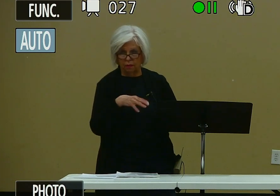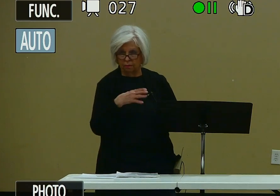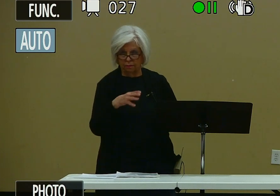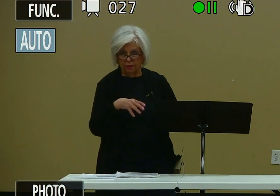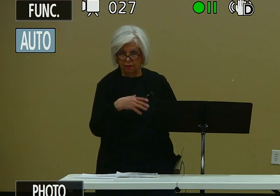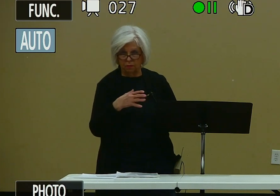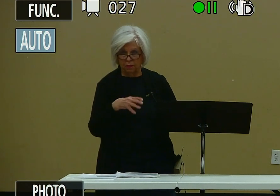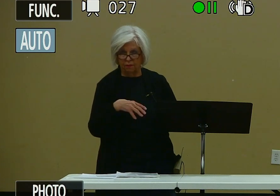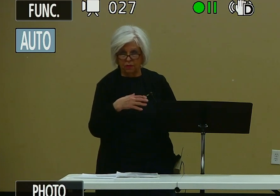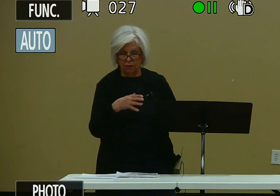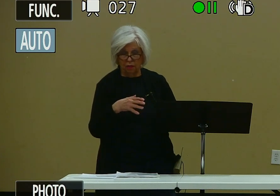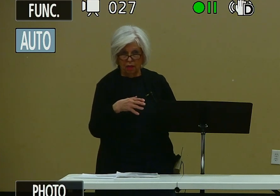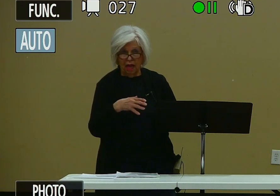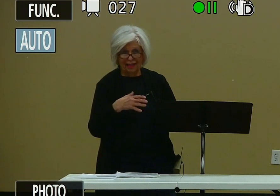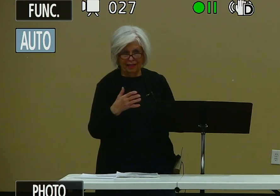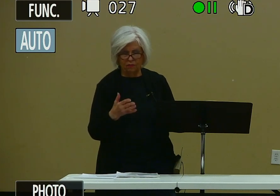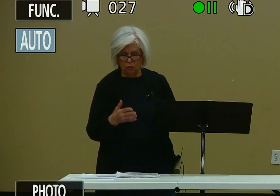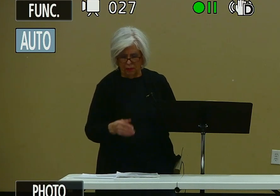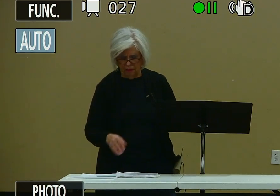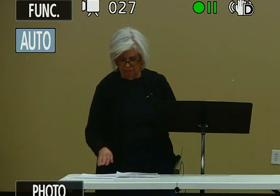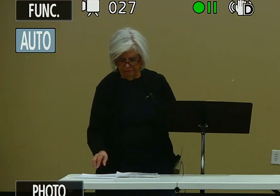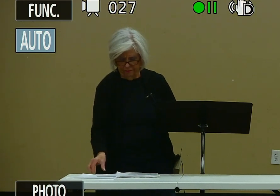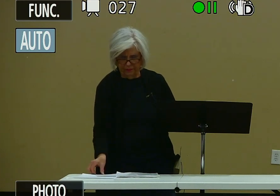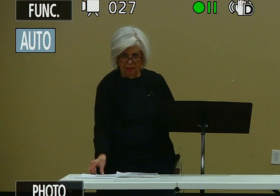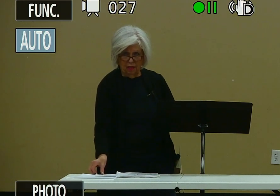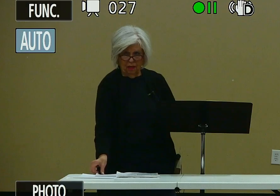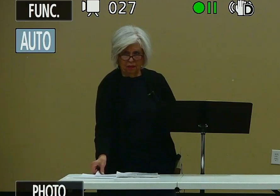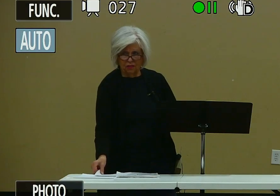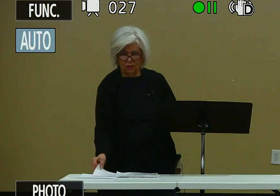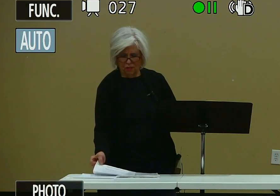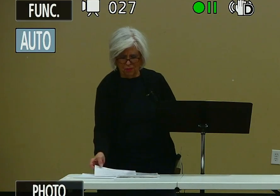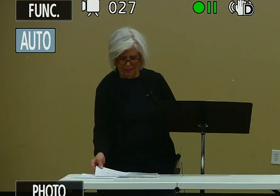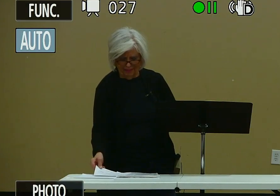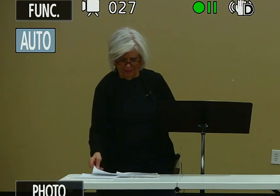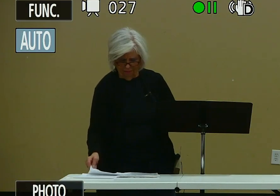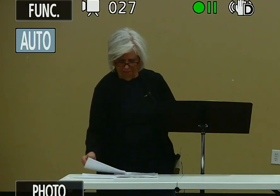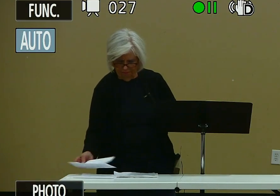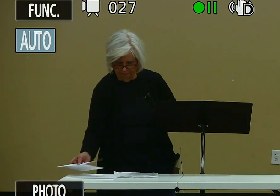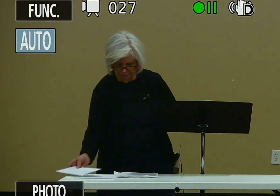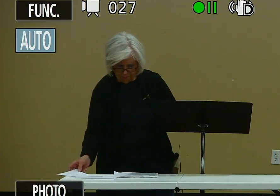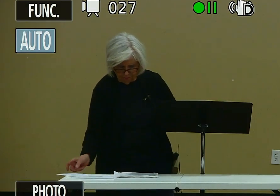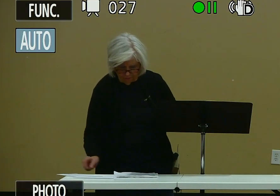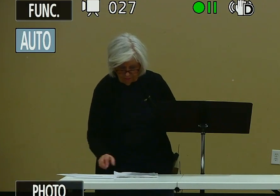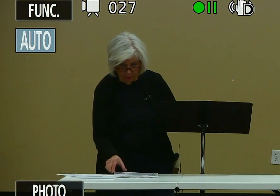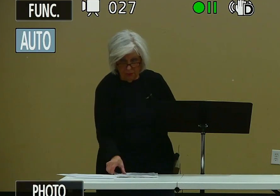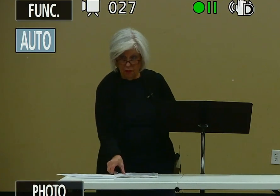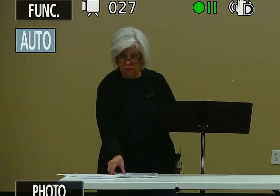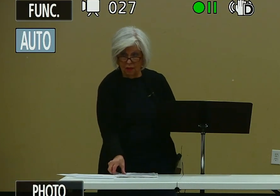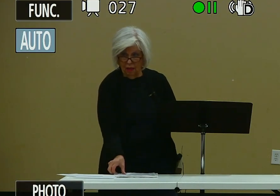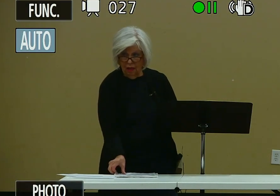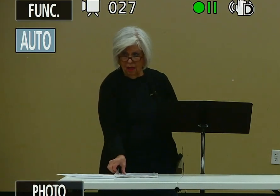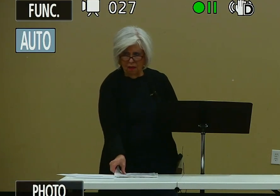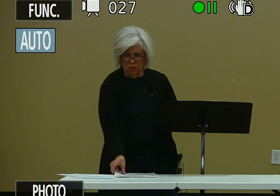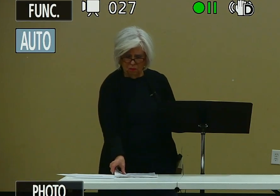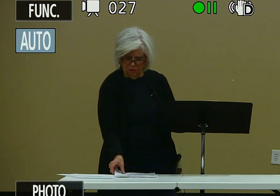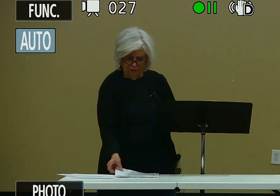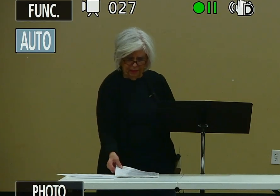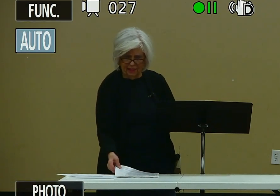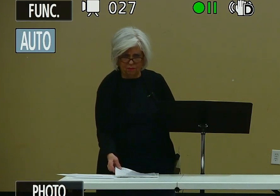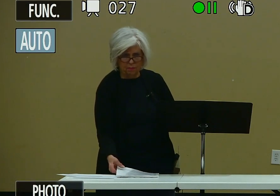the hymns and everything. I gave it away. Got to try to track it down because I'm old. I can't remember